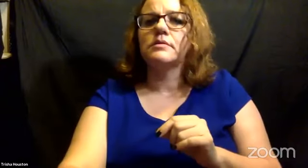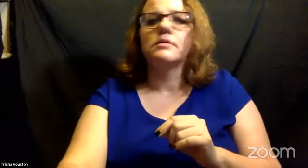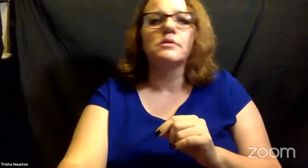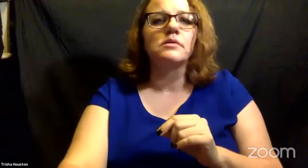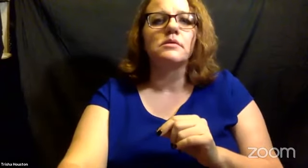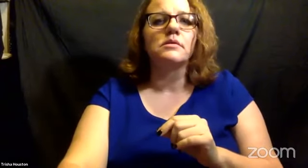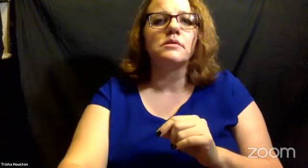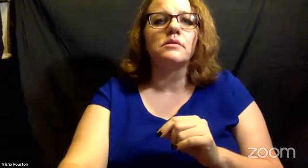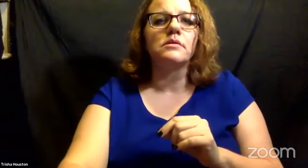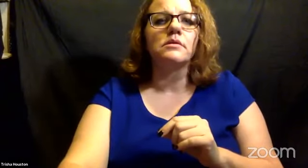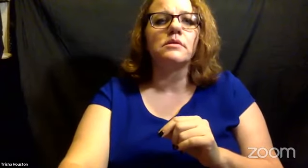will discuss that.